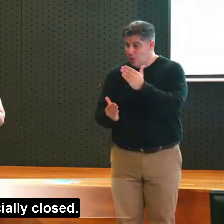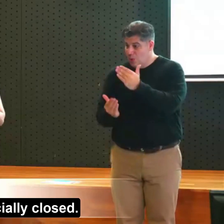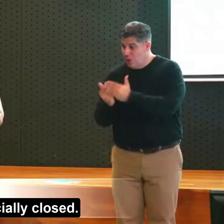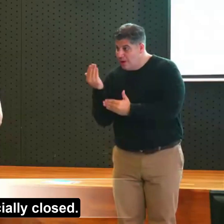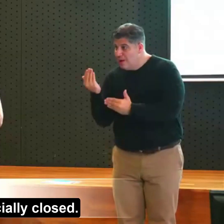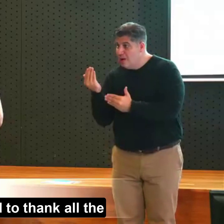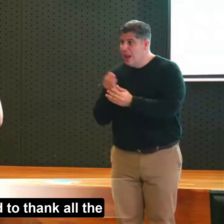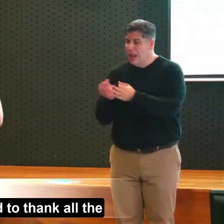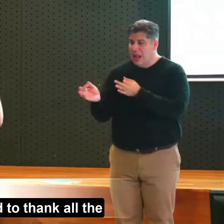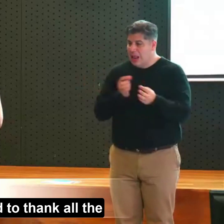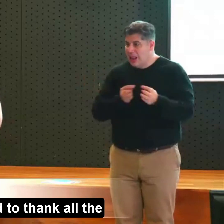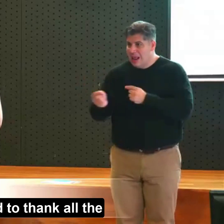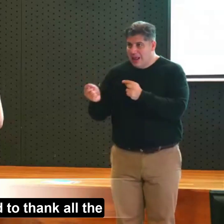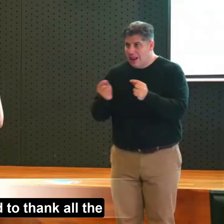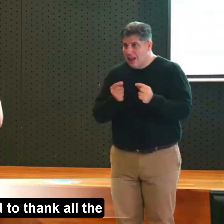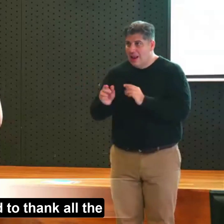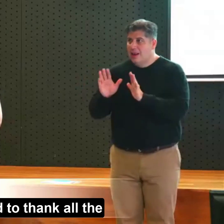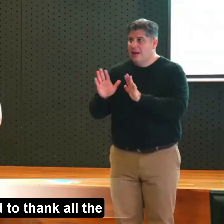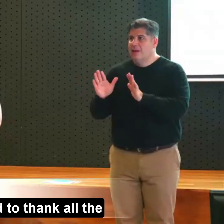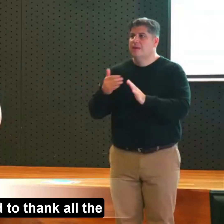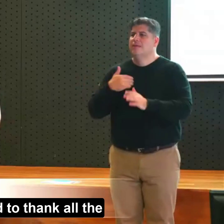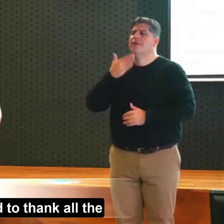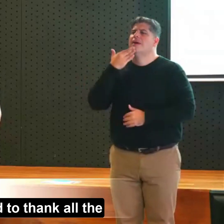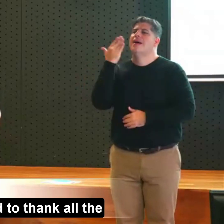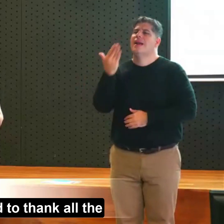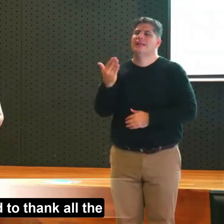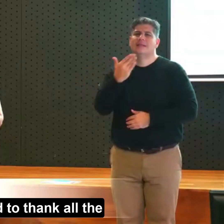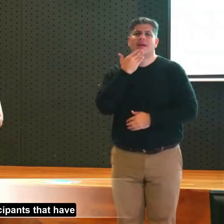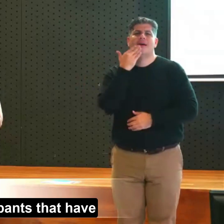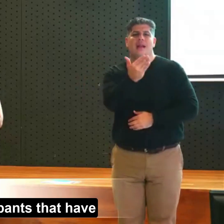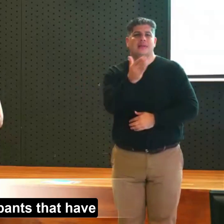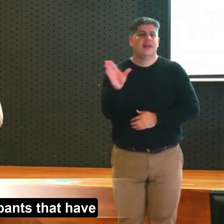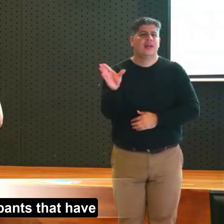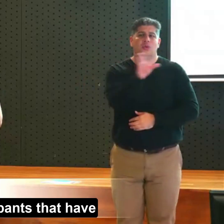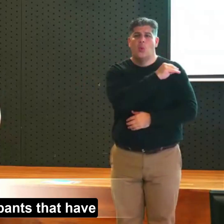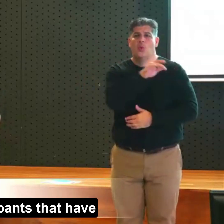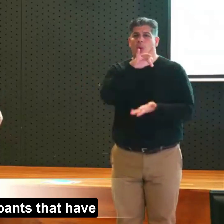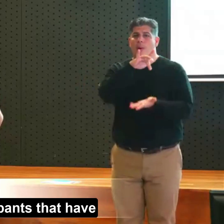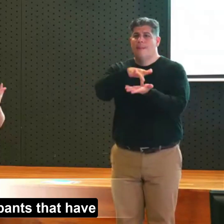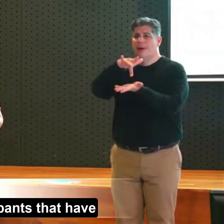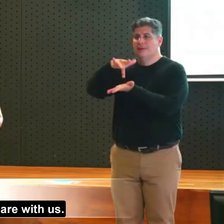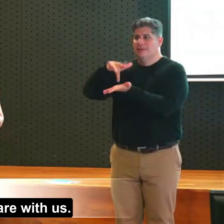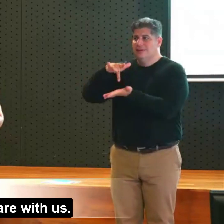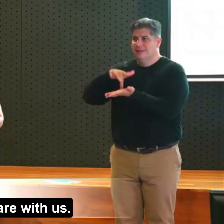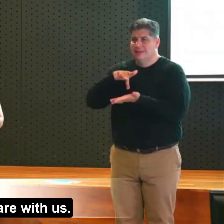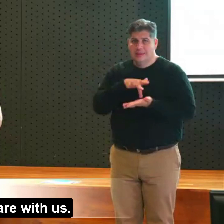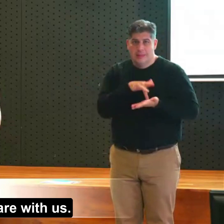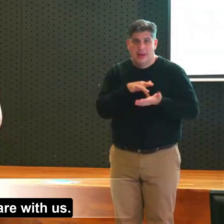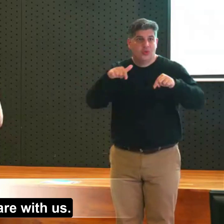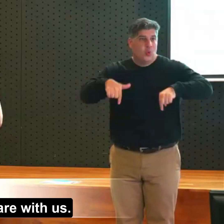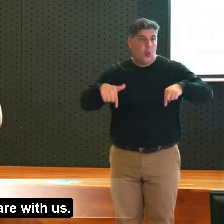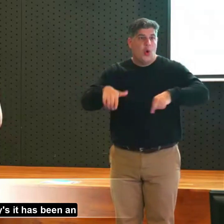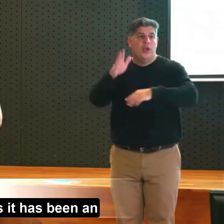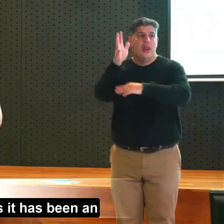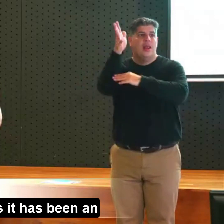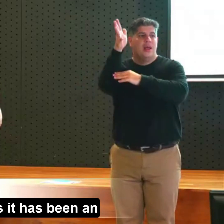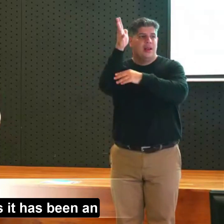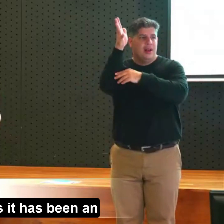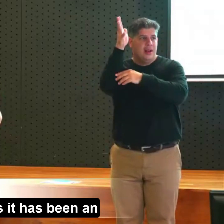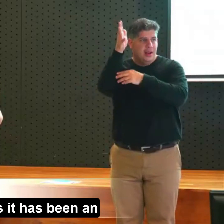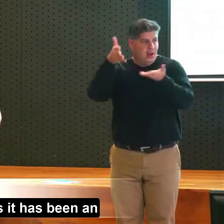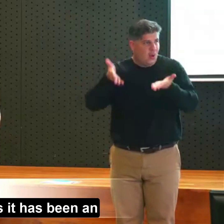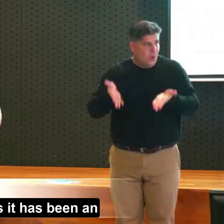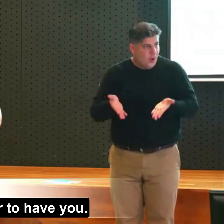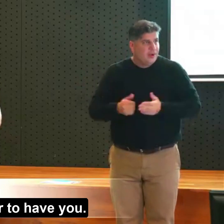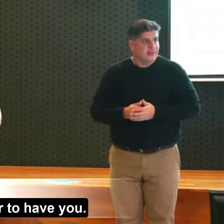we officially close, I wanted to thank all the participants that have shared with us today.